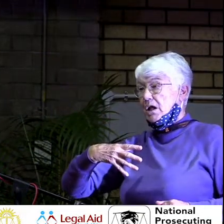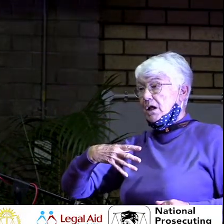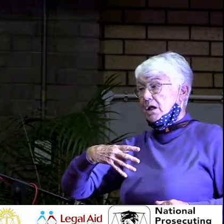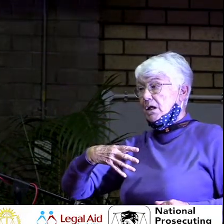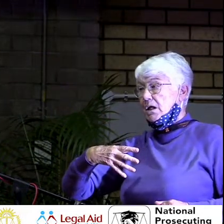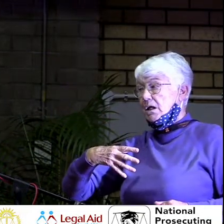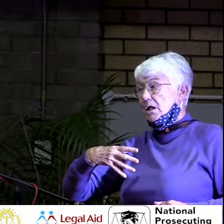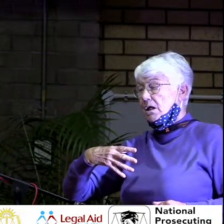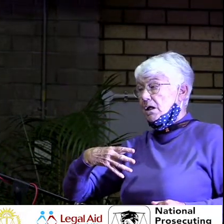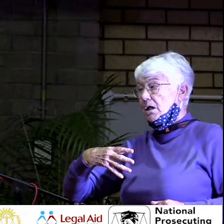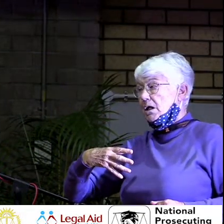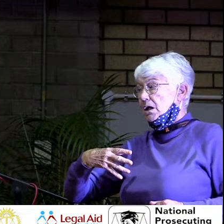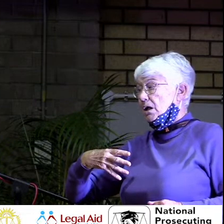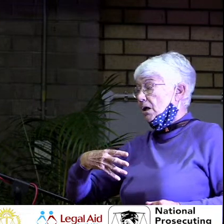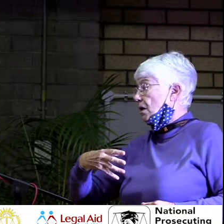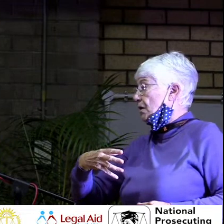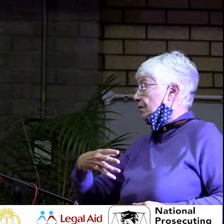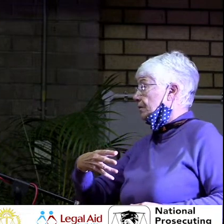via the Eastern Cape branch